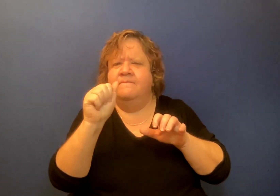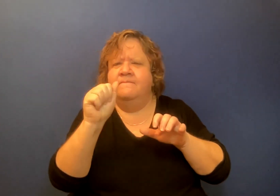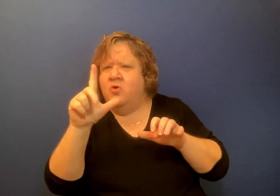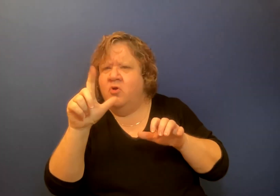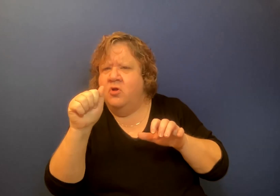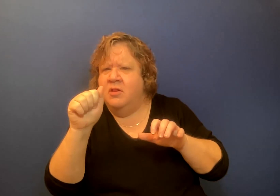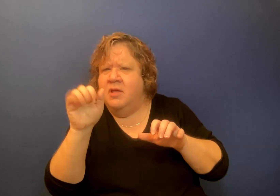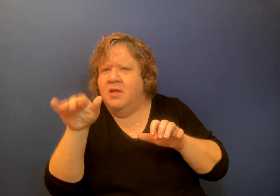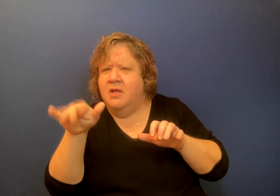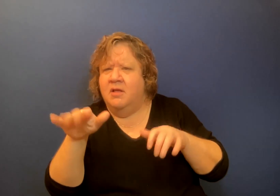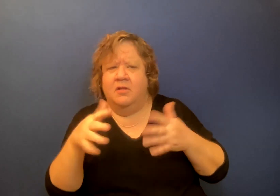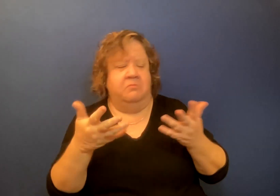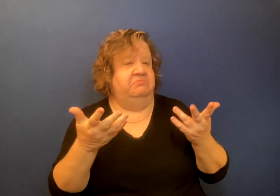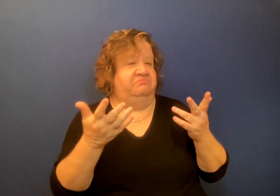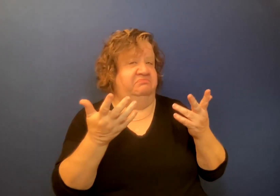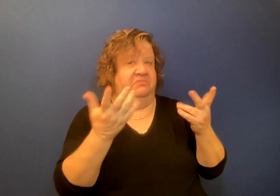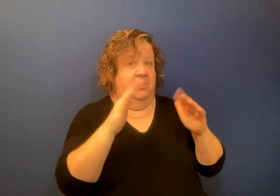wrap up slightly early. But